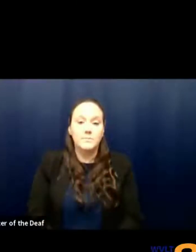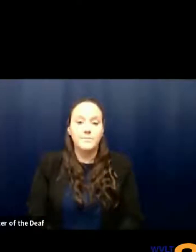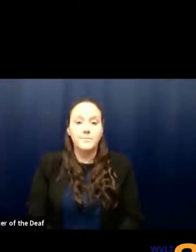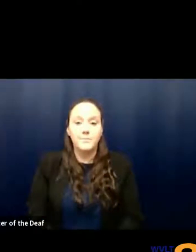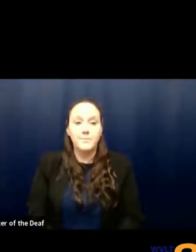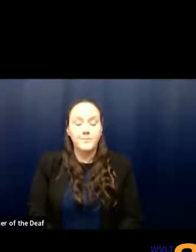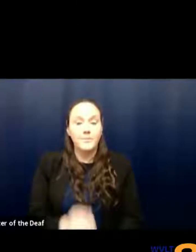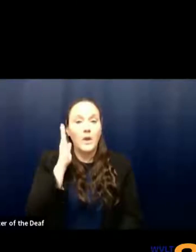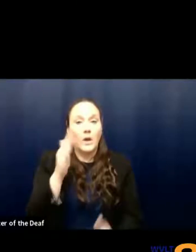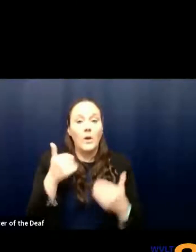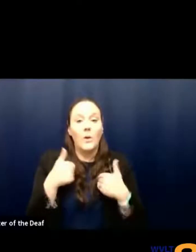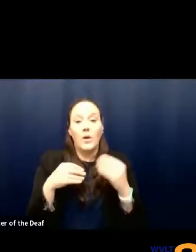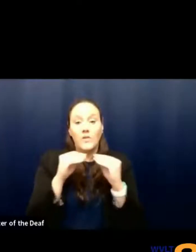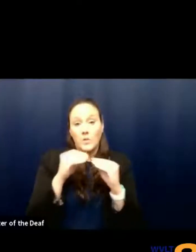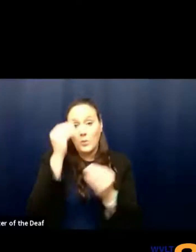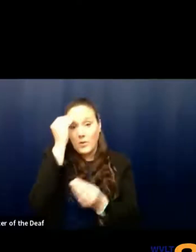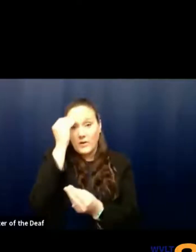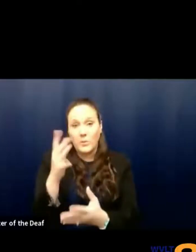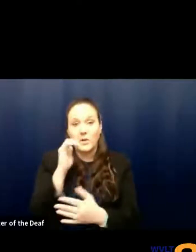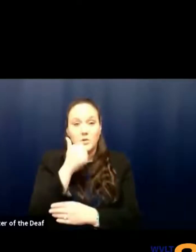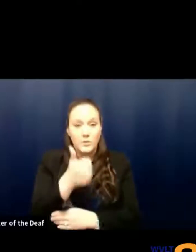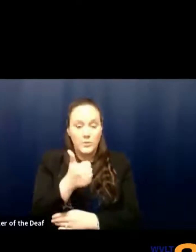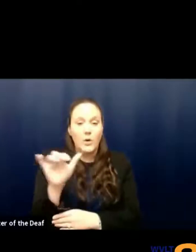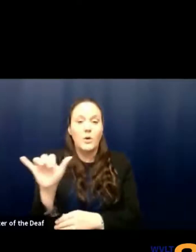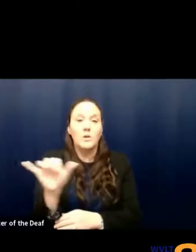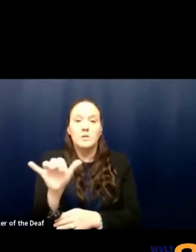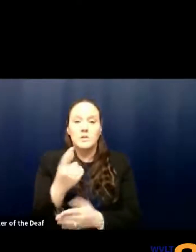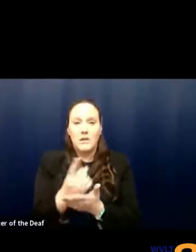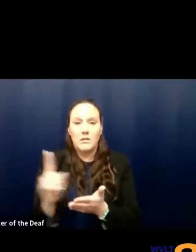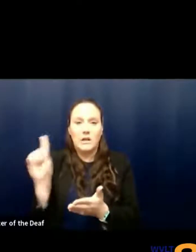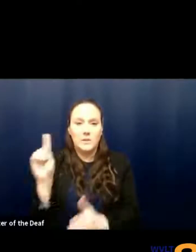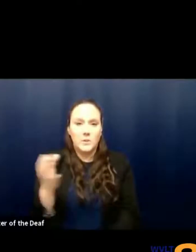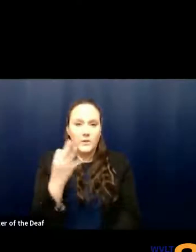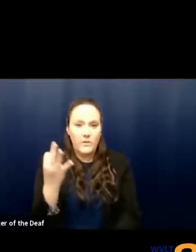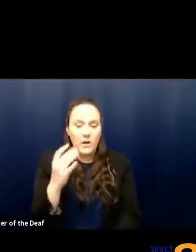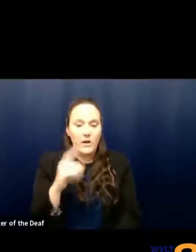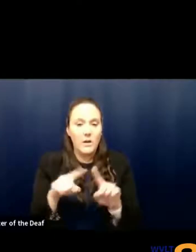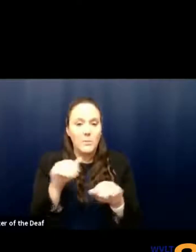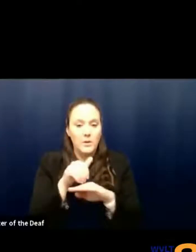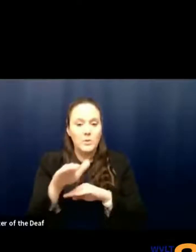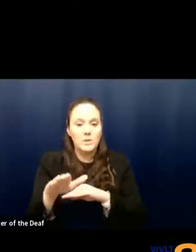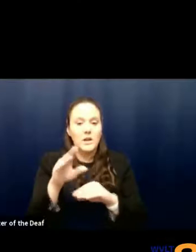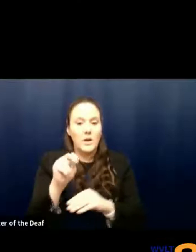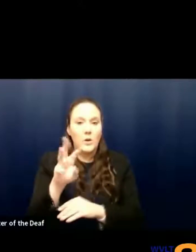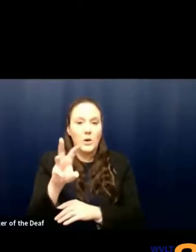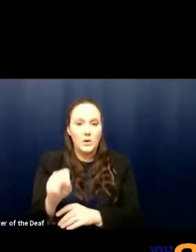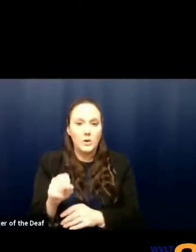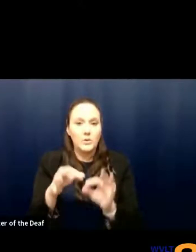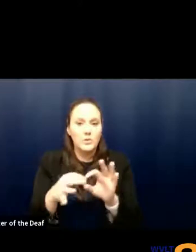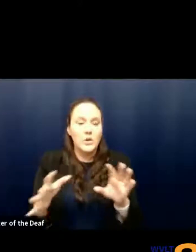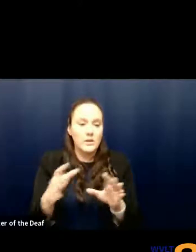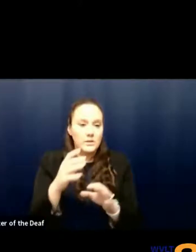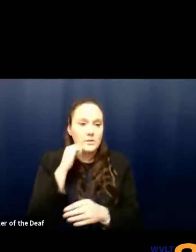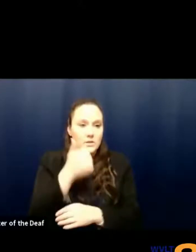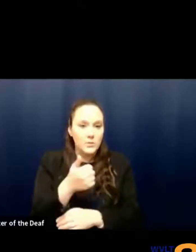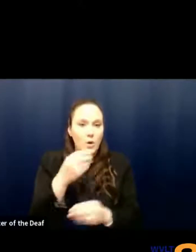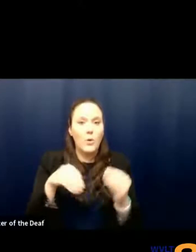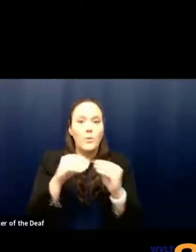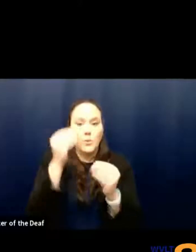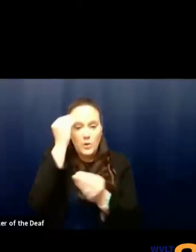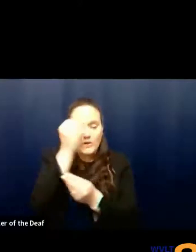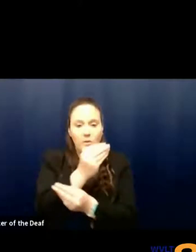more information coming out tomorrow, similar to how we had last Friday, where we'll send out a news release tomorrow morning with more information just to give advance